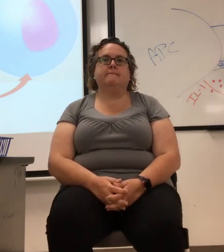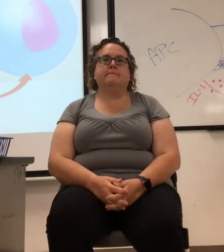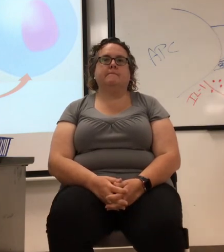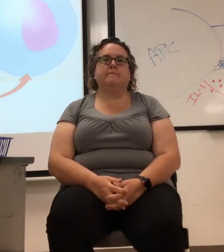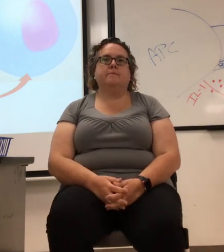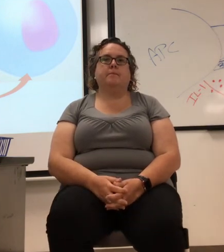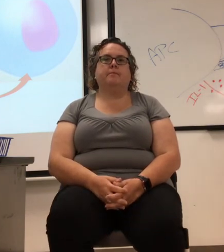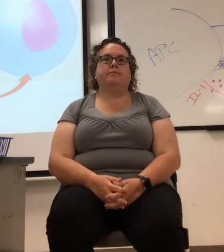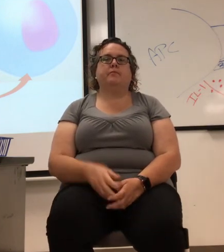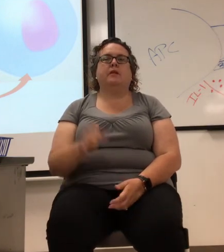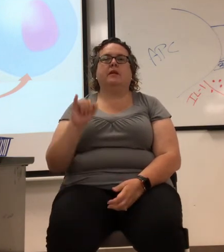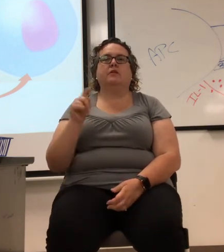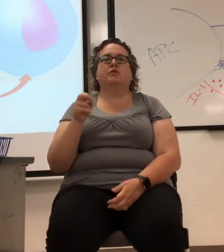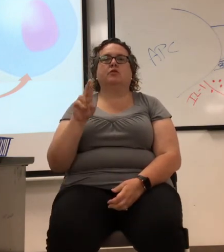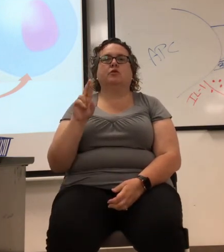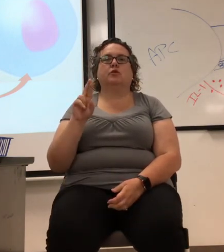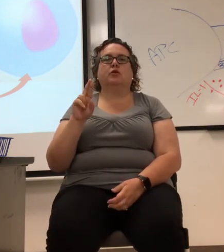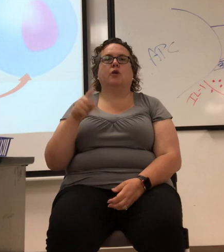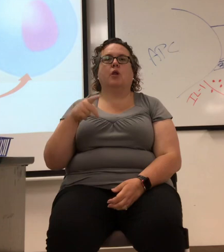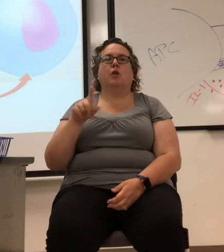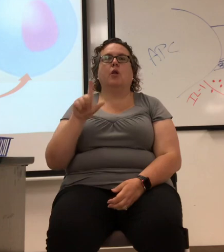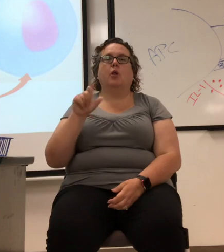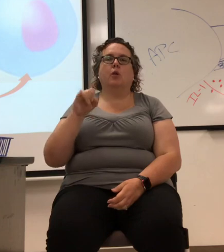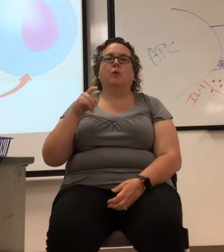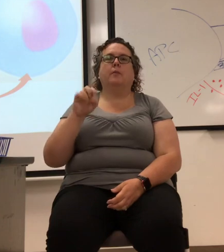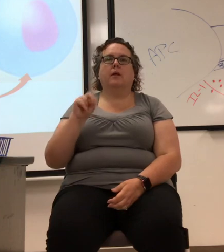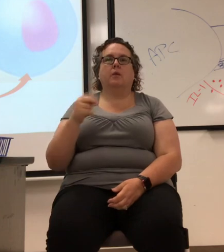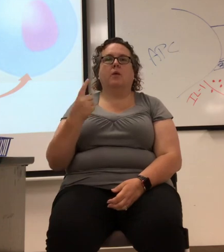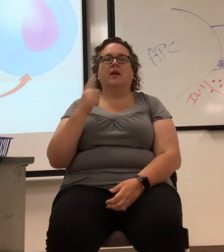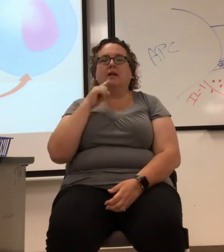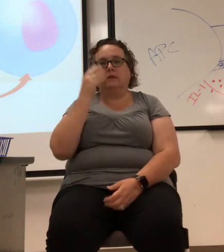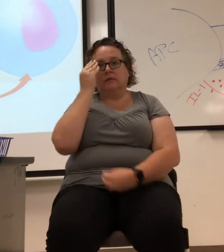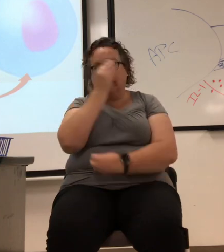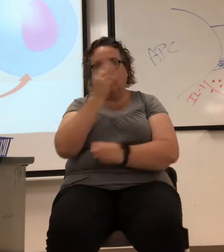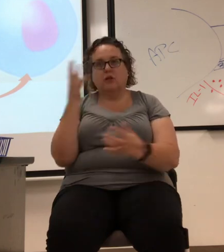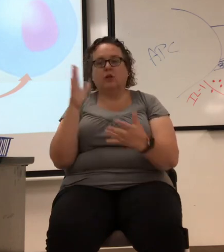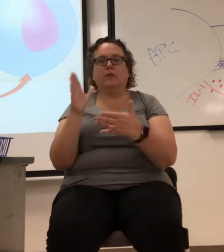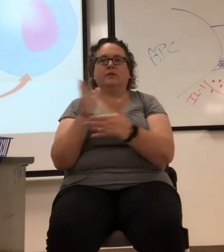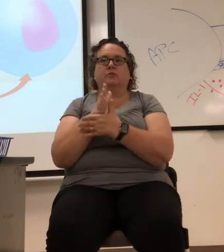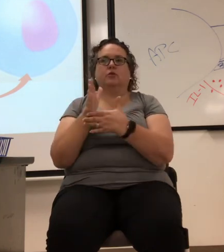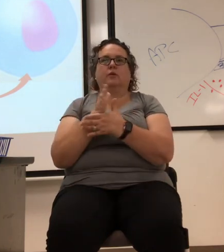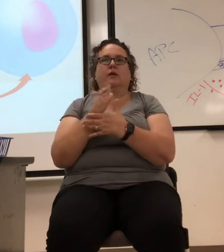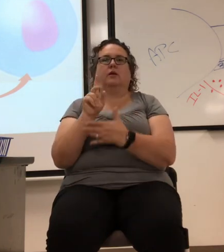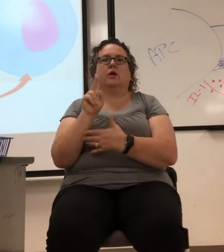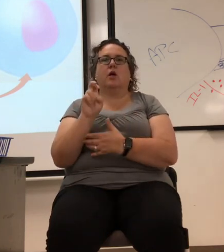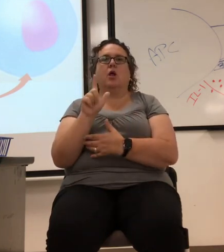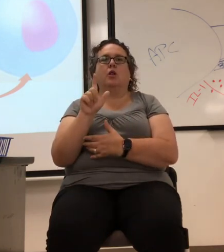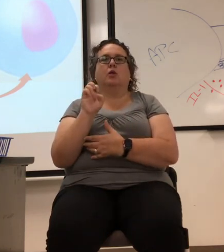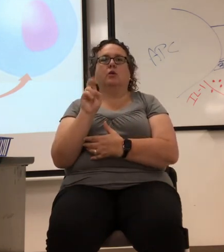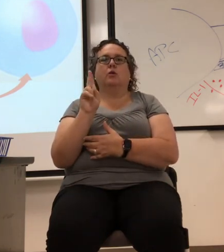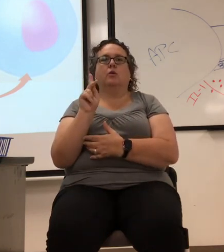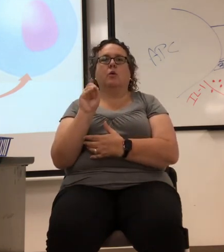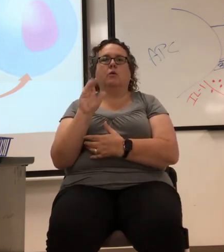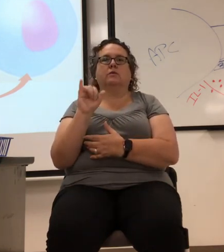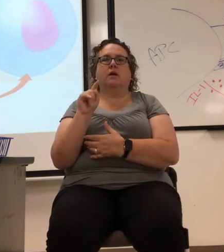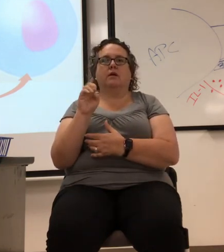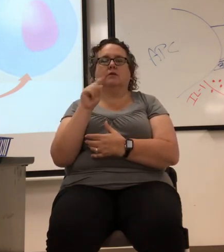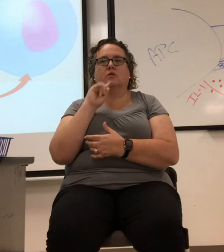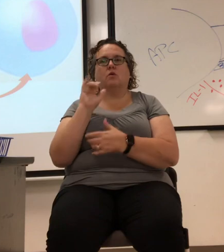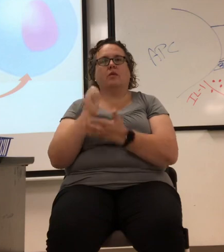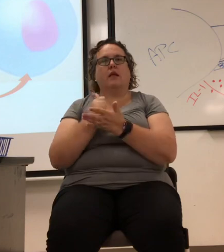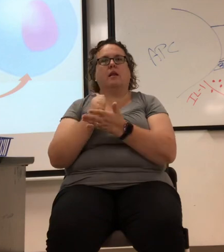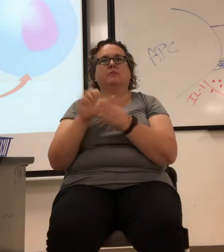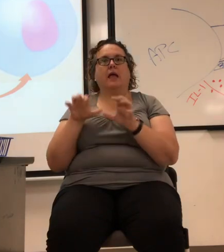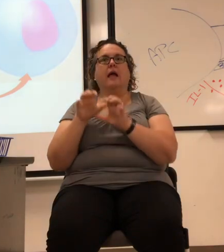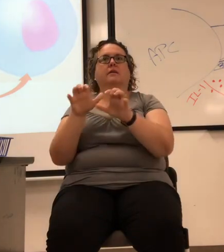IL-1, interleukin-1, literally telling you it's between, you know, leukocytes, so that helps activation process here.